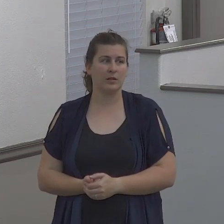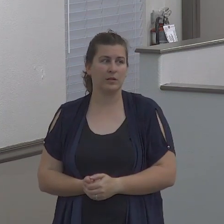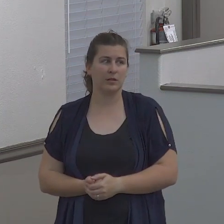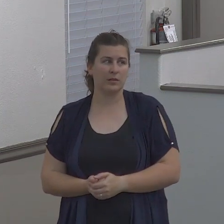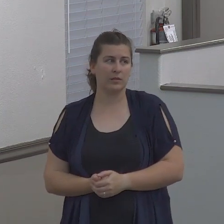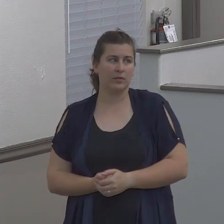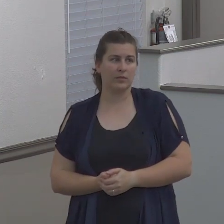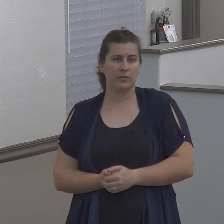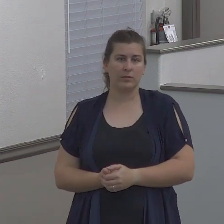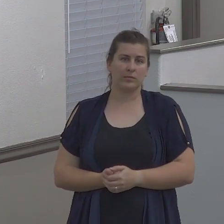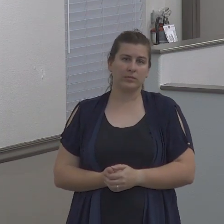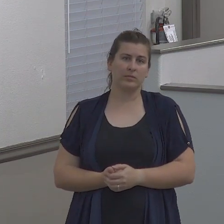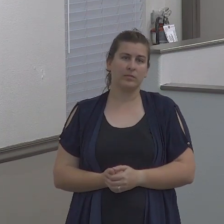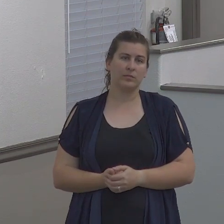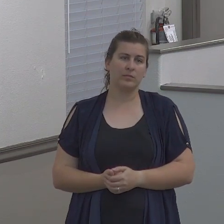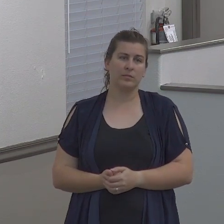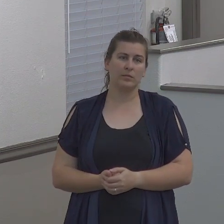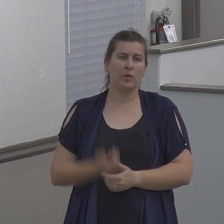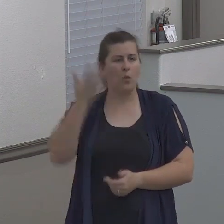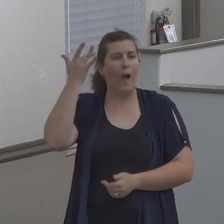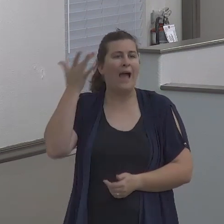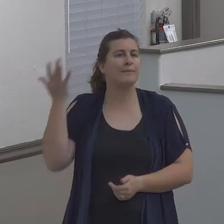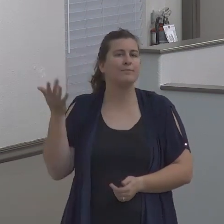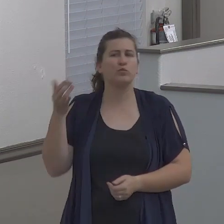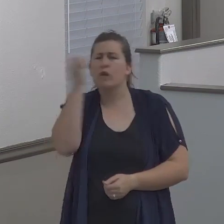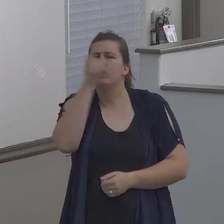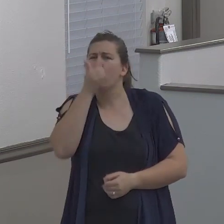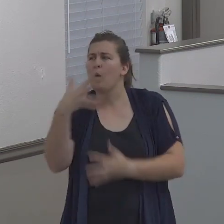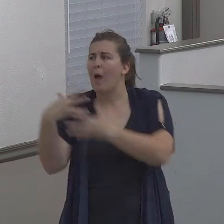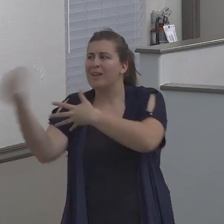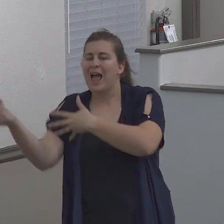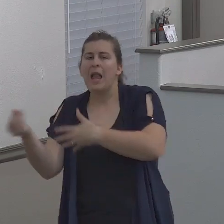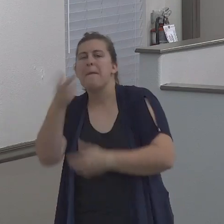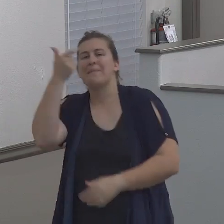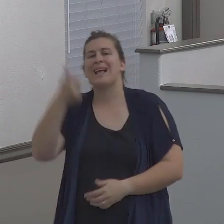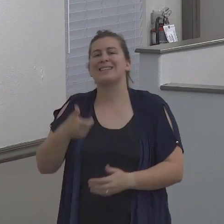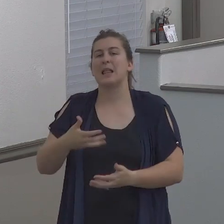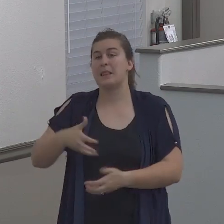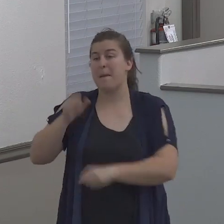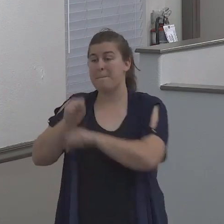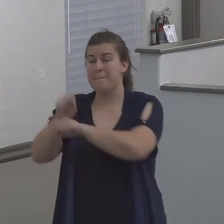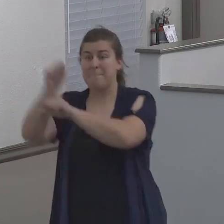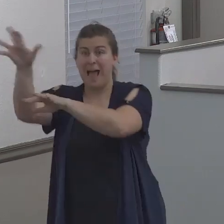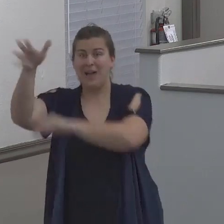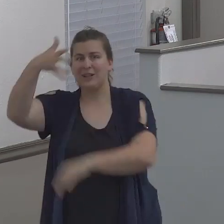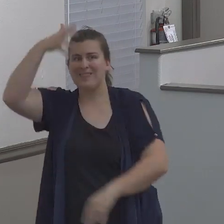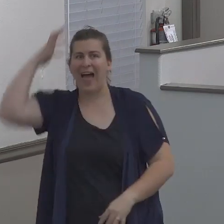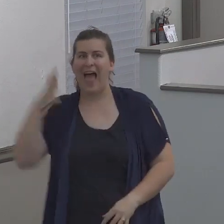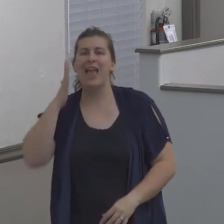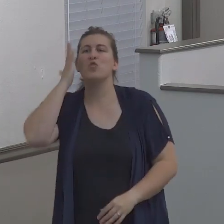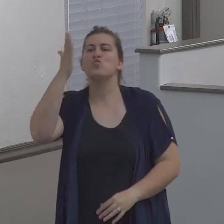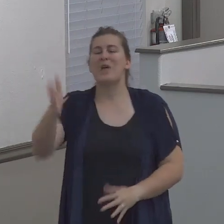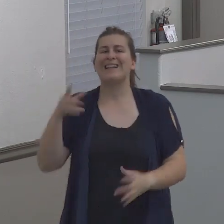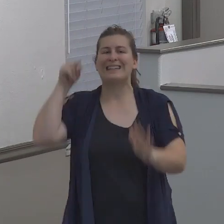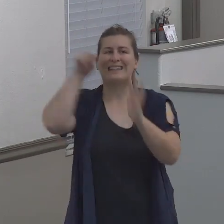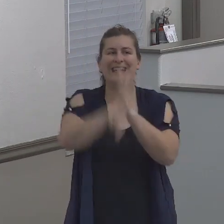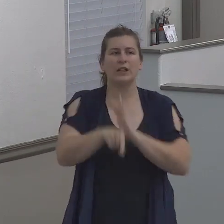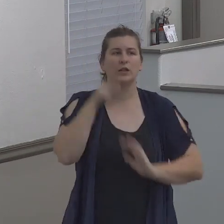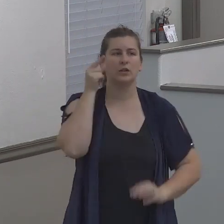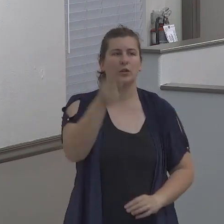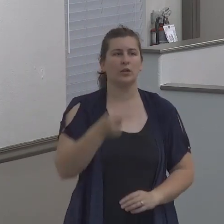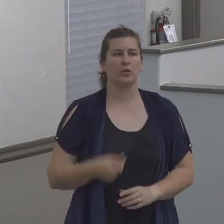You would be a fool to go outside, because that mountain lion will kill you.